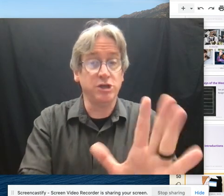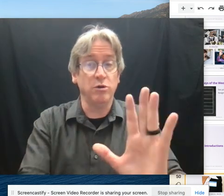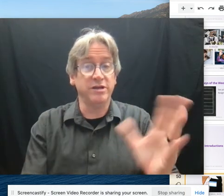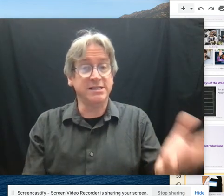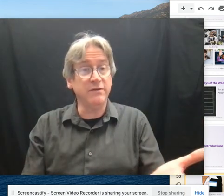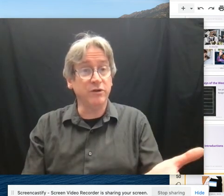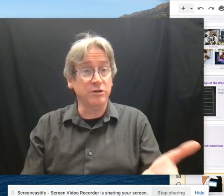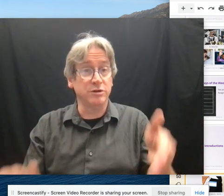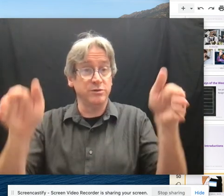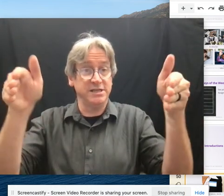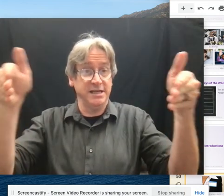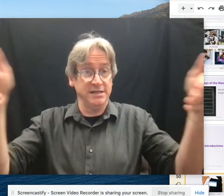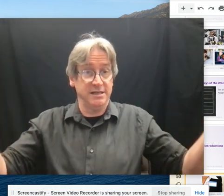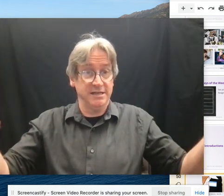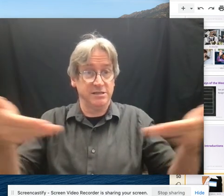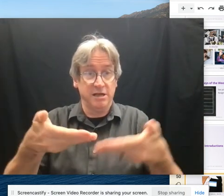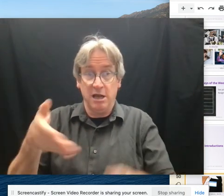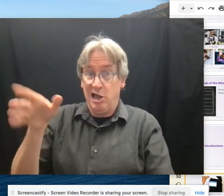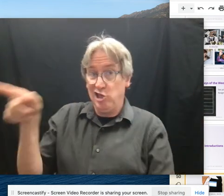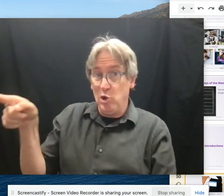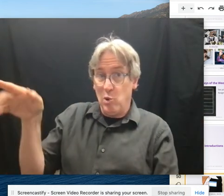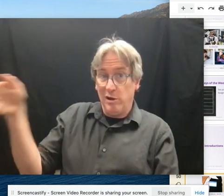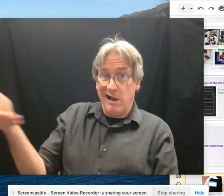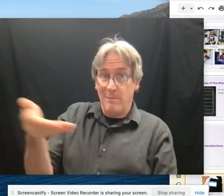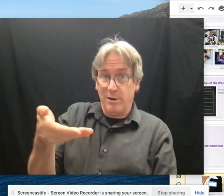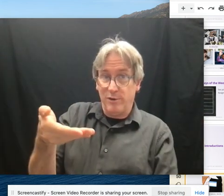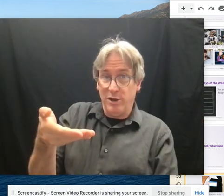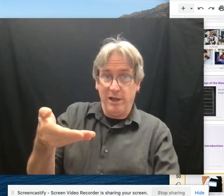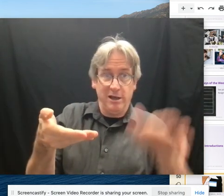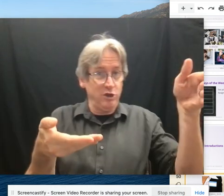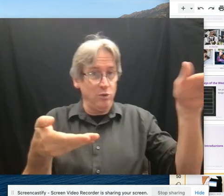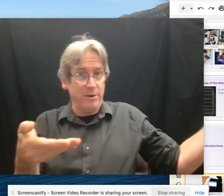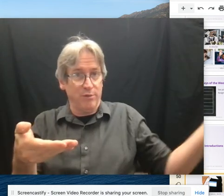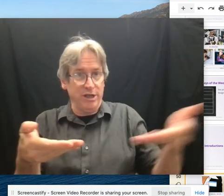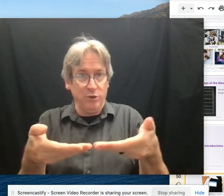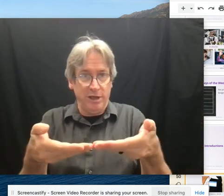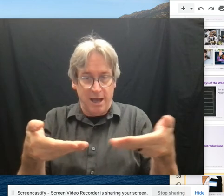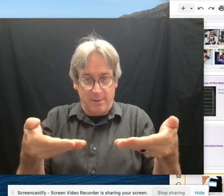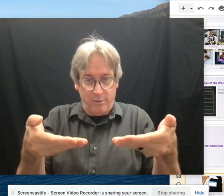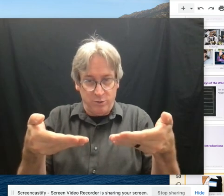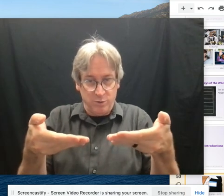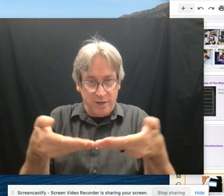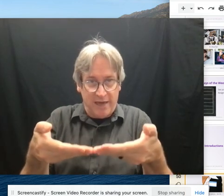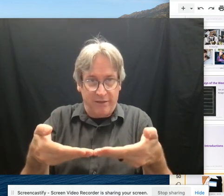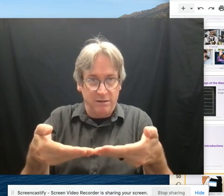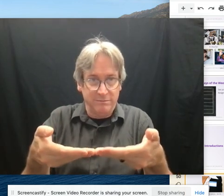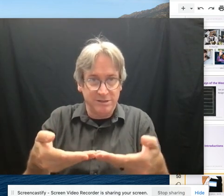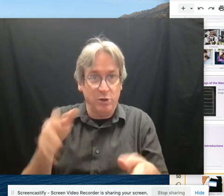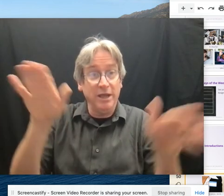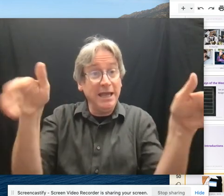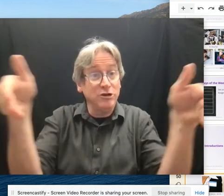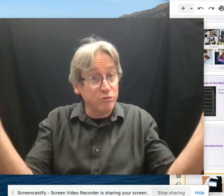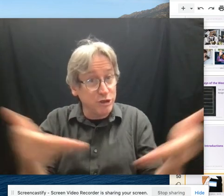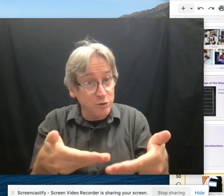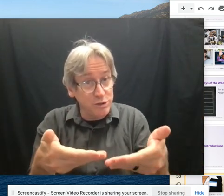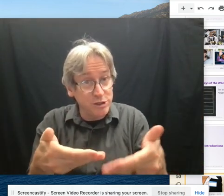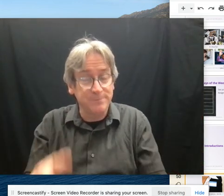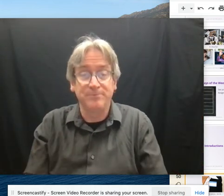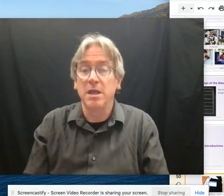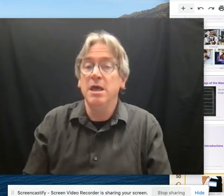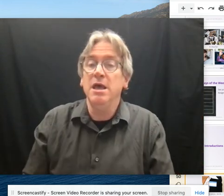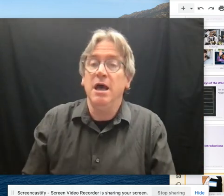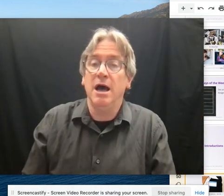Introductions. So the sign for introduce is this. You, I'm going to bring you here. You, I'm going to bring you here, and I'm going to bring you together. So